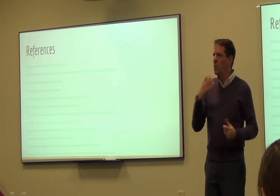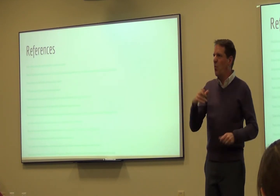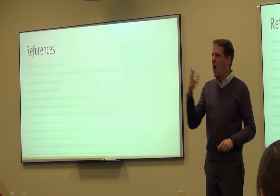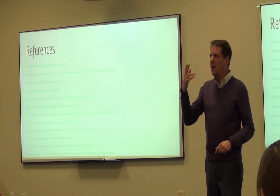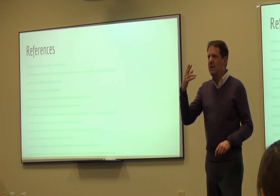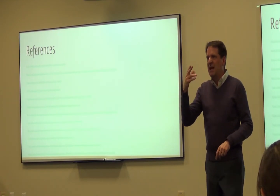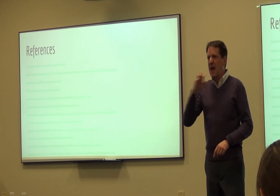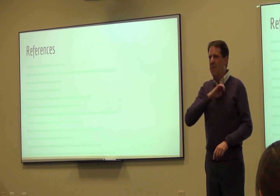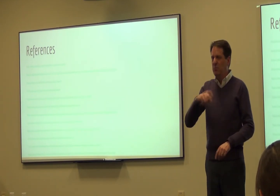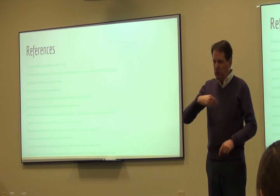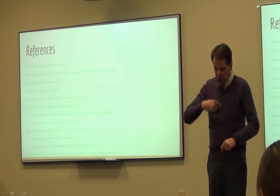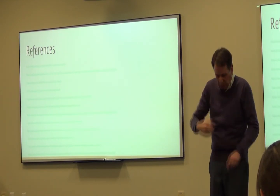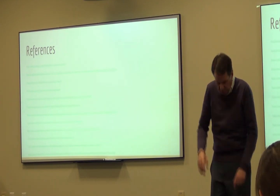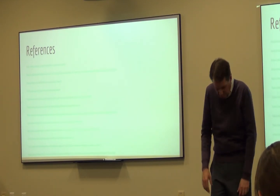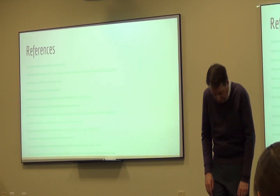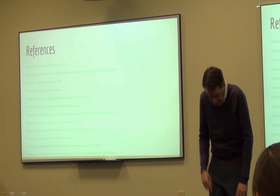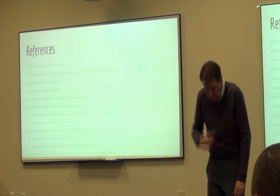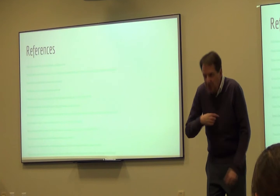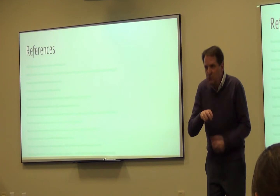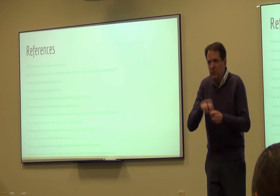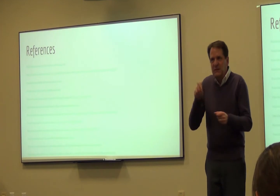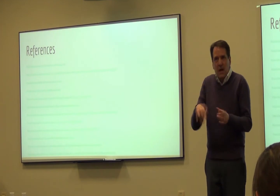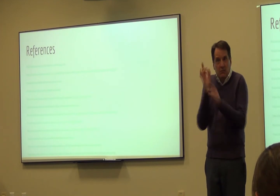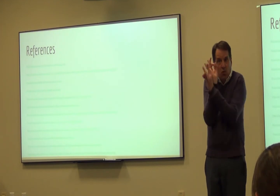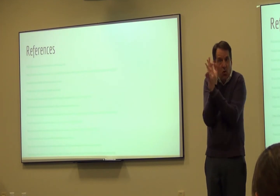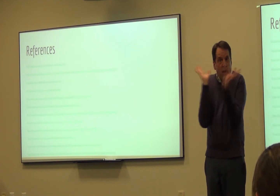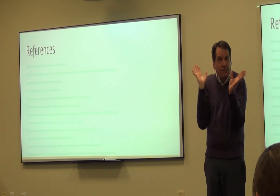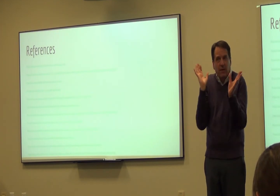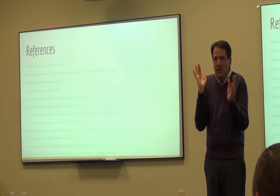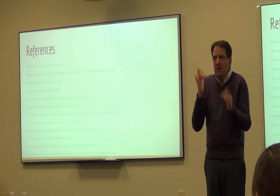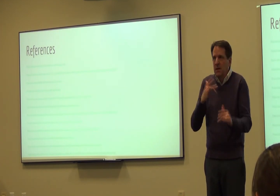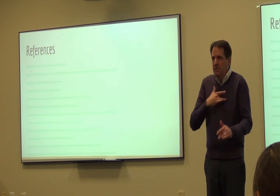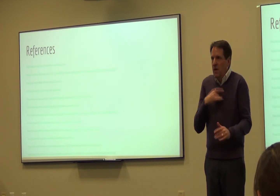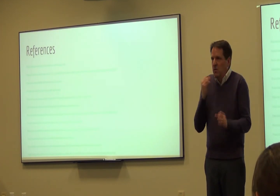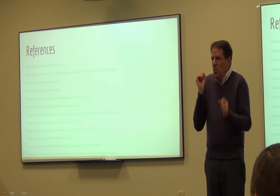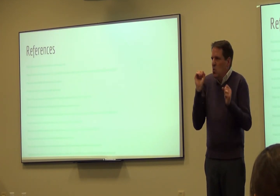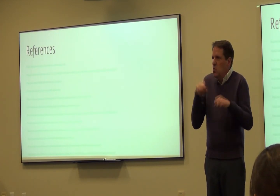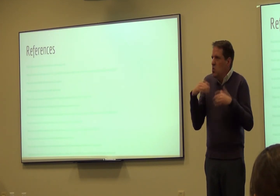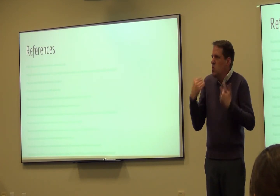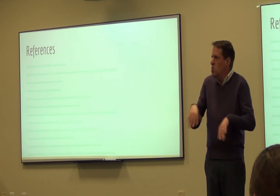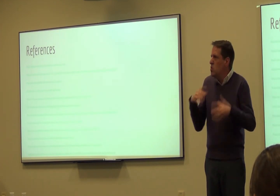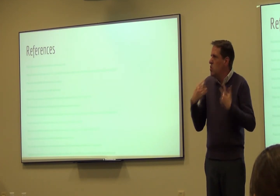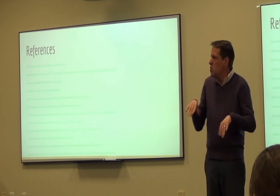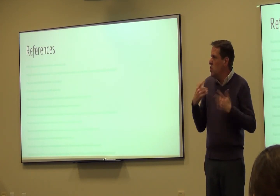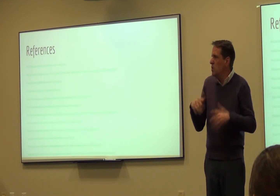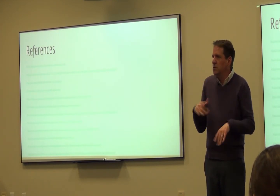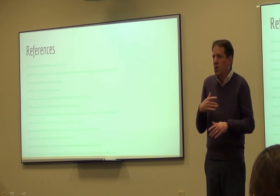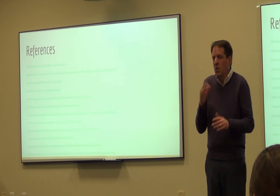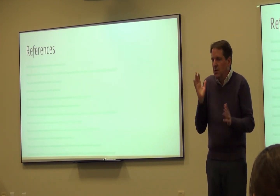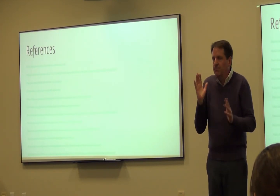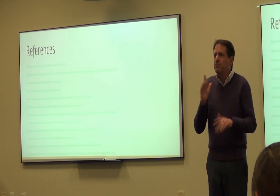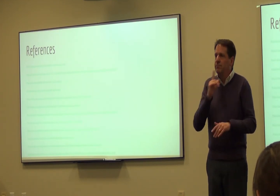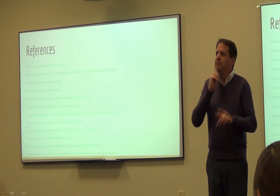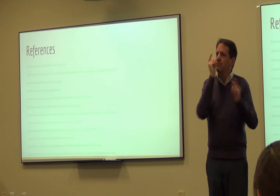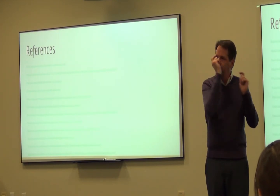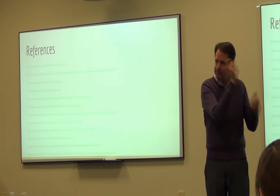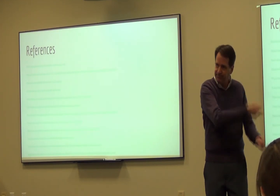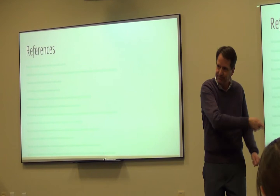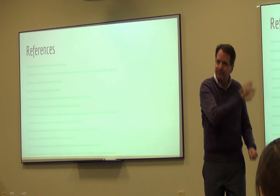he's done, he's out of his position, and have him sulk on the way out, and have it be a terrible travesty and all that. That's not how they want it to go.